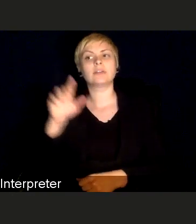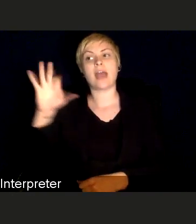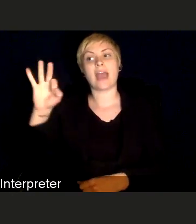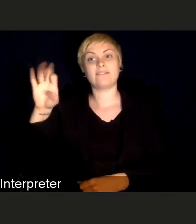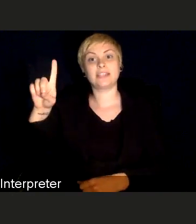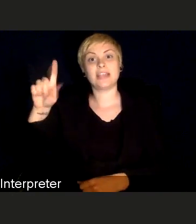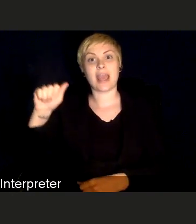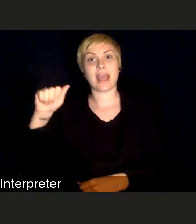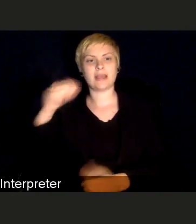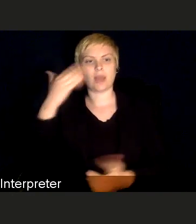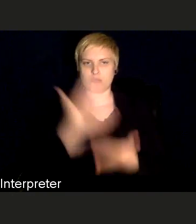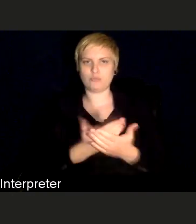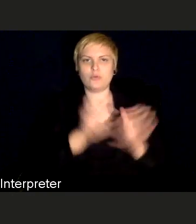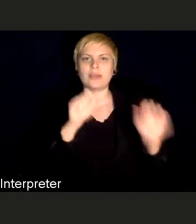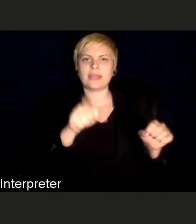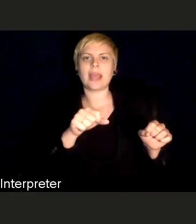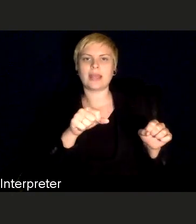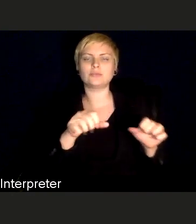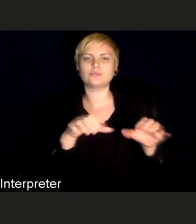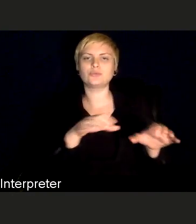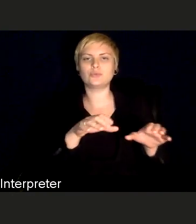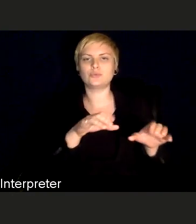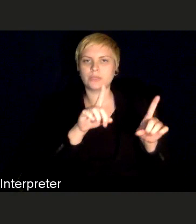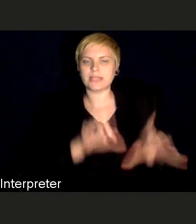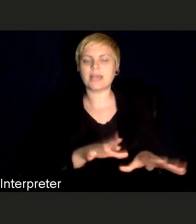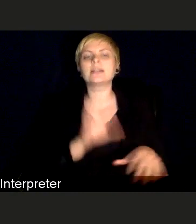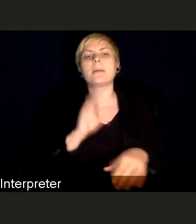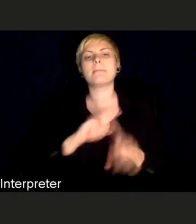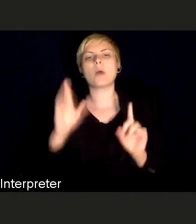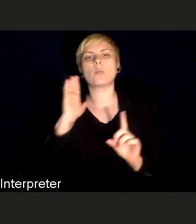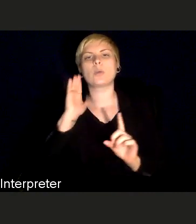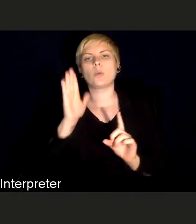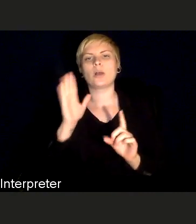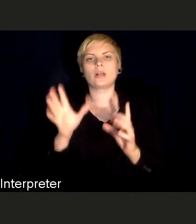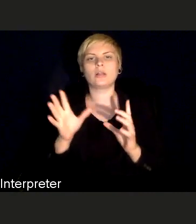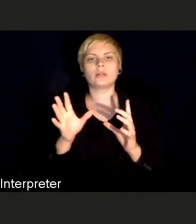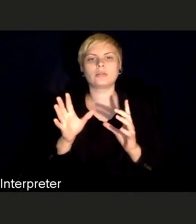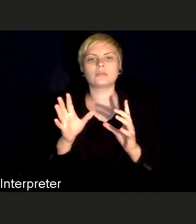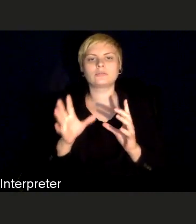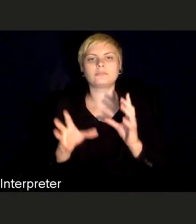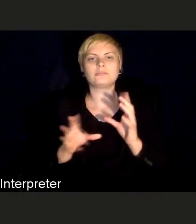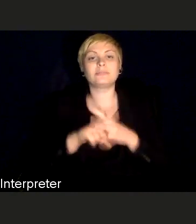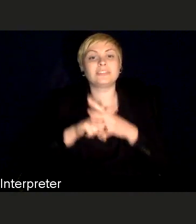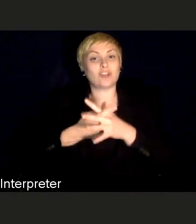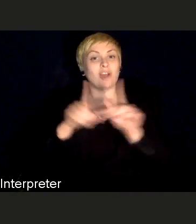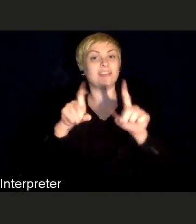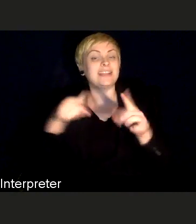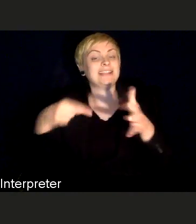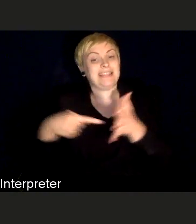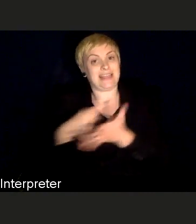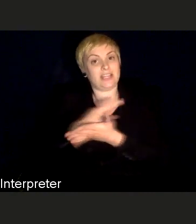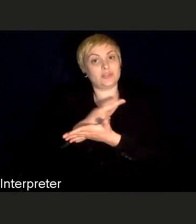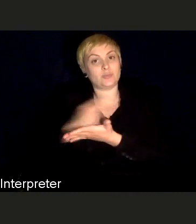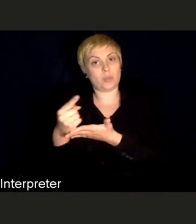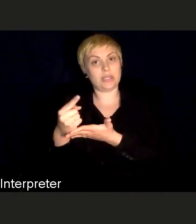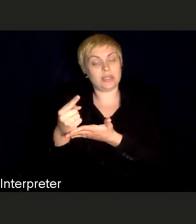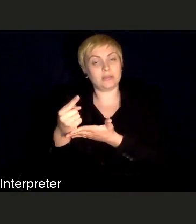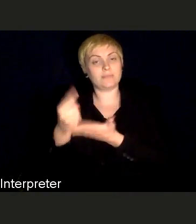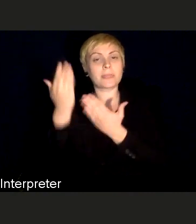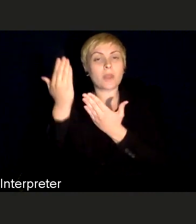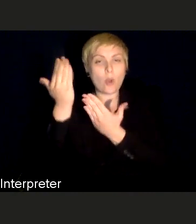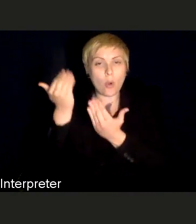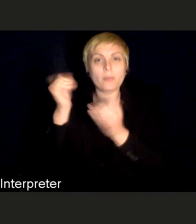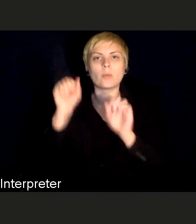these studies. But we will be adding, we'll begin the testing on that this week, and hopefully be able to initiate